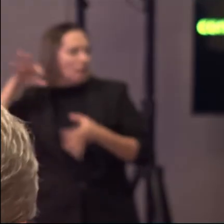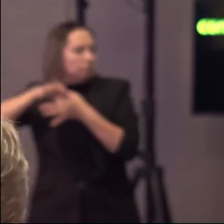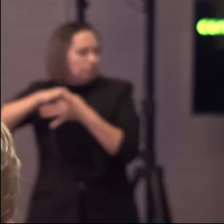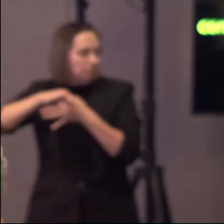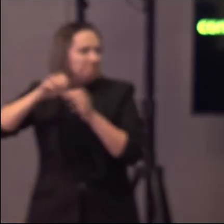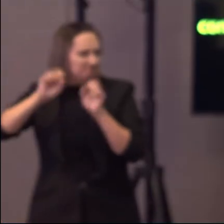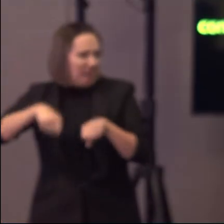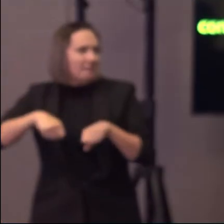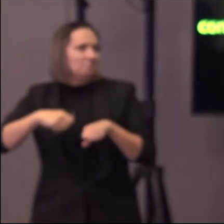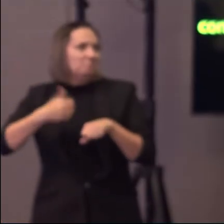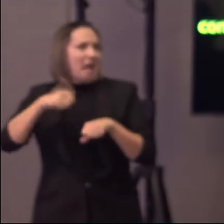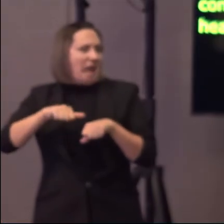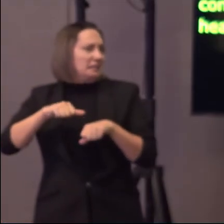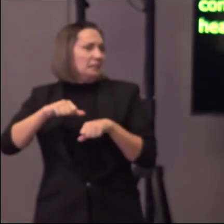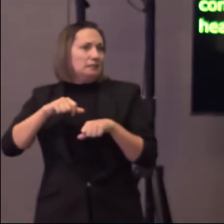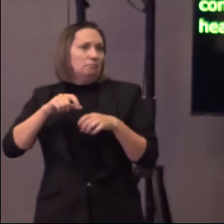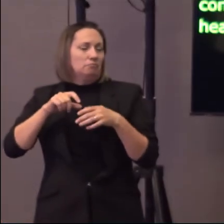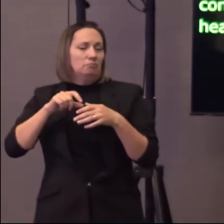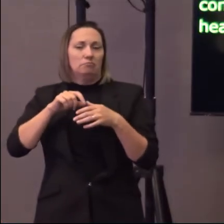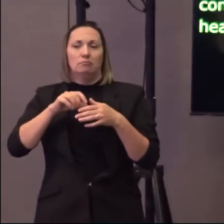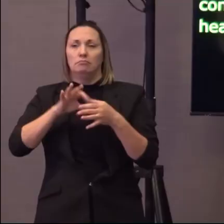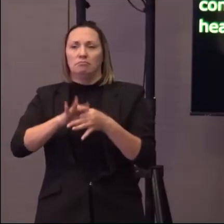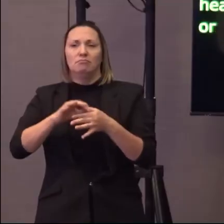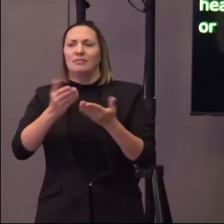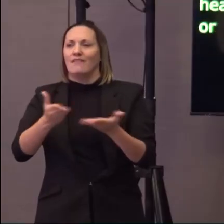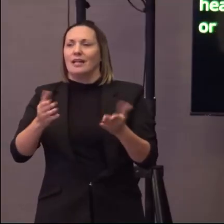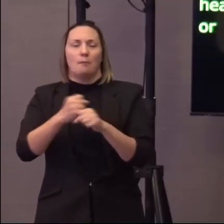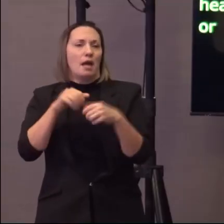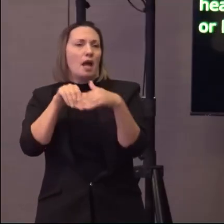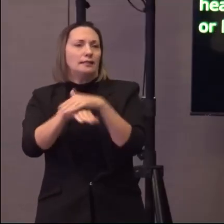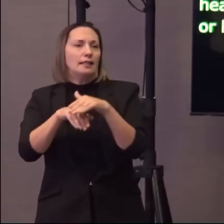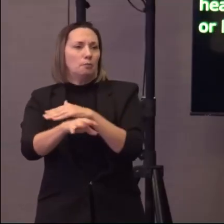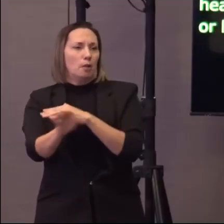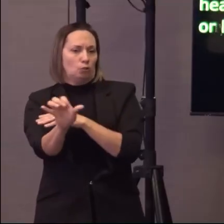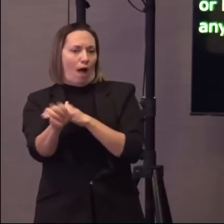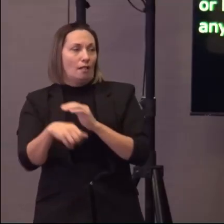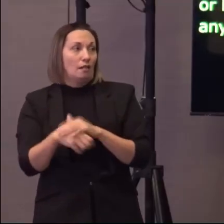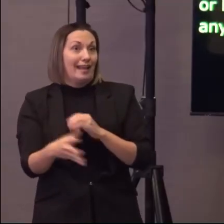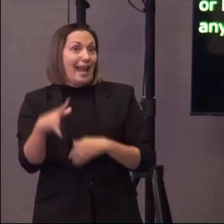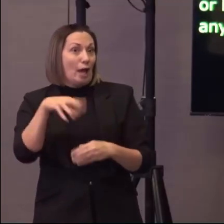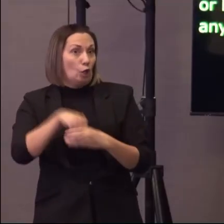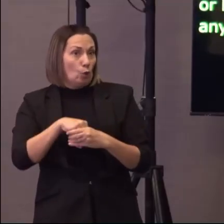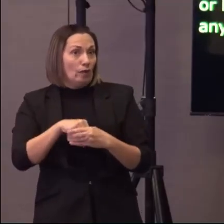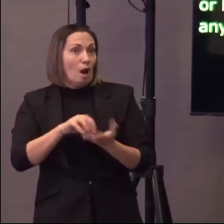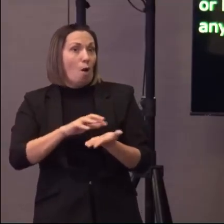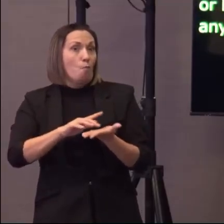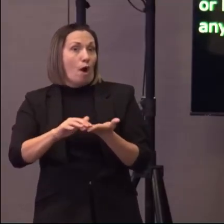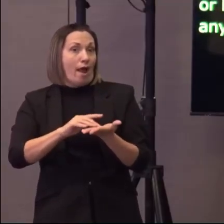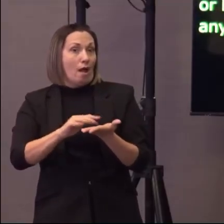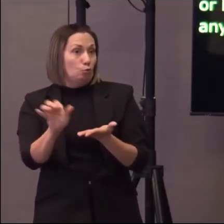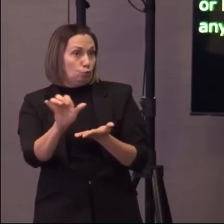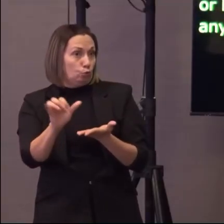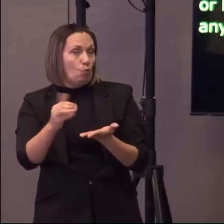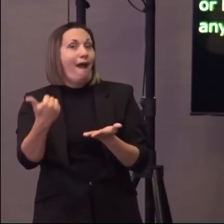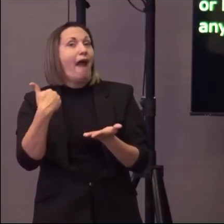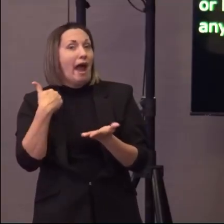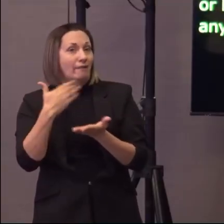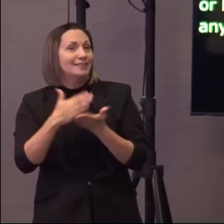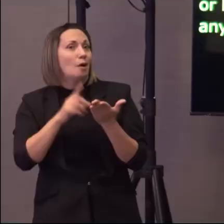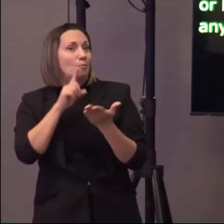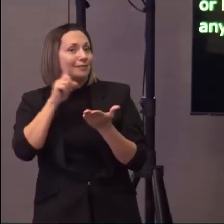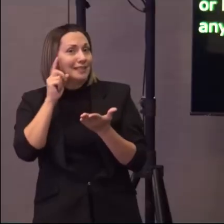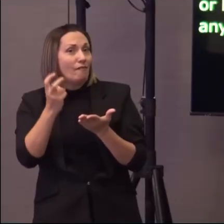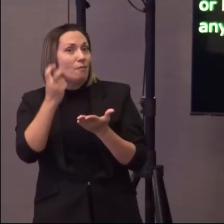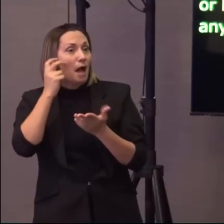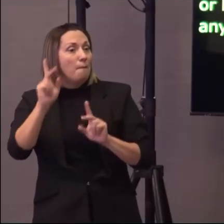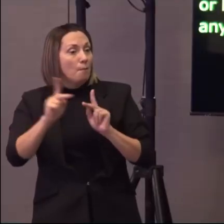can connect any Bluetooth device to make it accessible as well, including a braille display. We actually do have some deaf blind